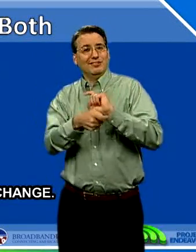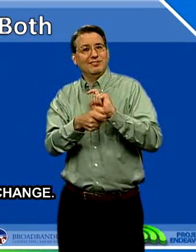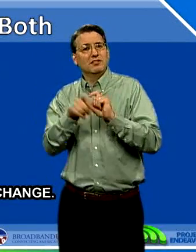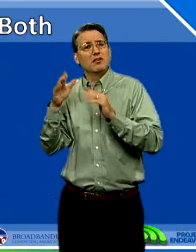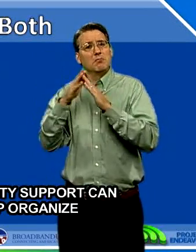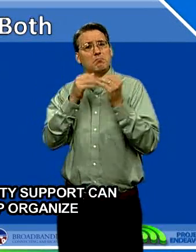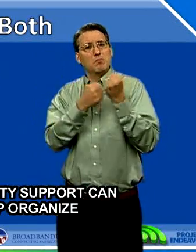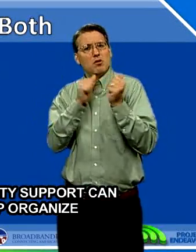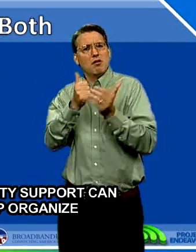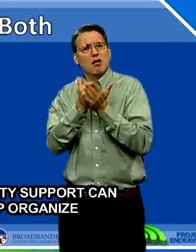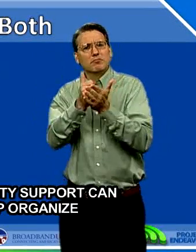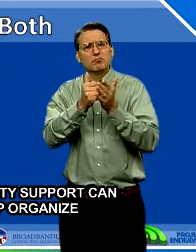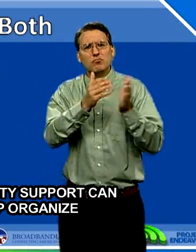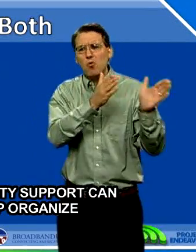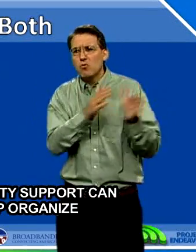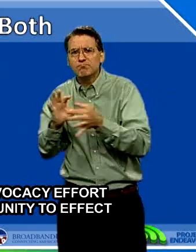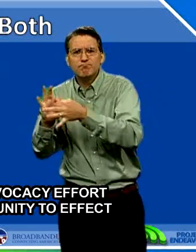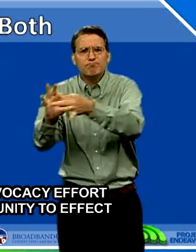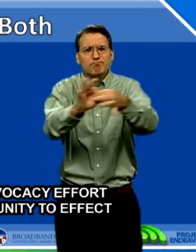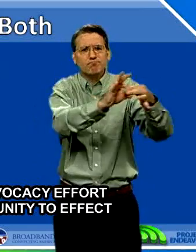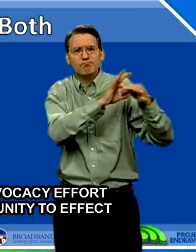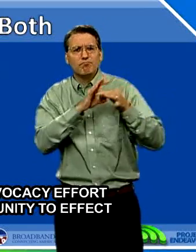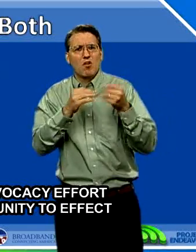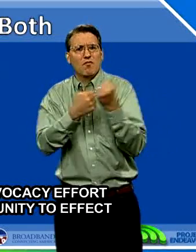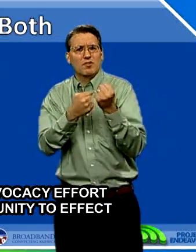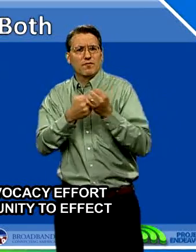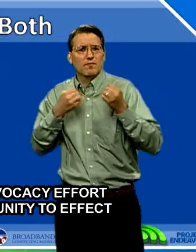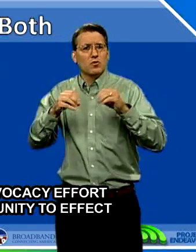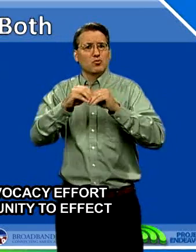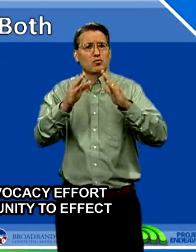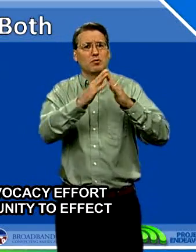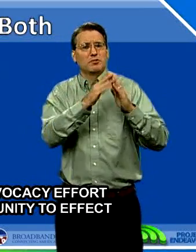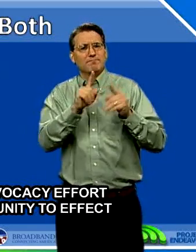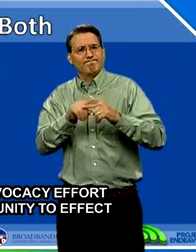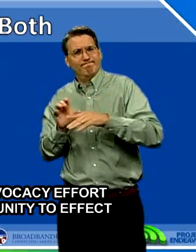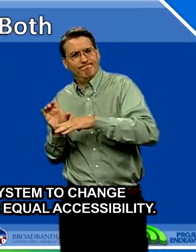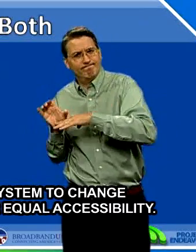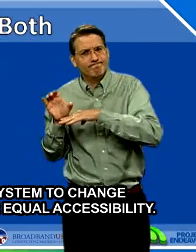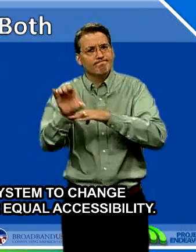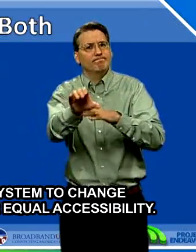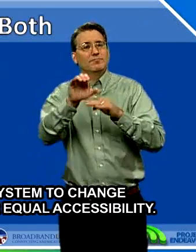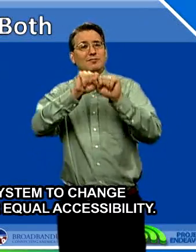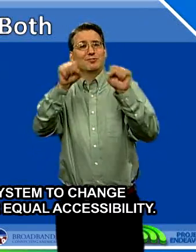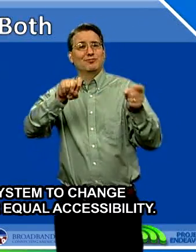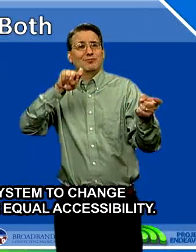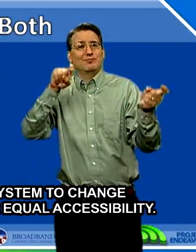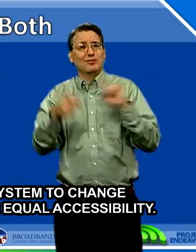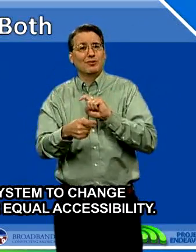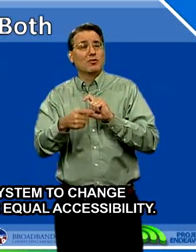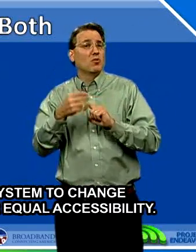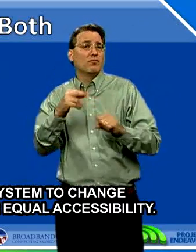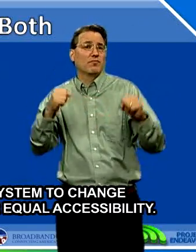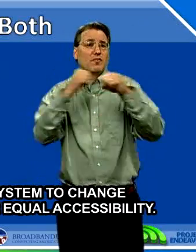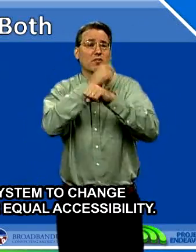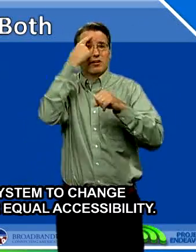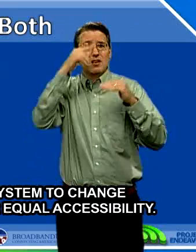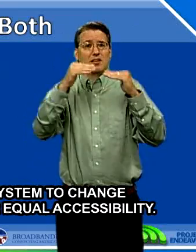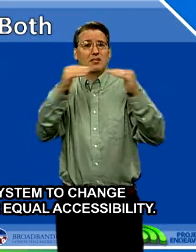Change. Community support can help organize the advocacy effort in community to effect for the system to change and fight for equal